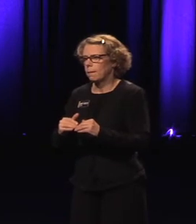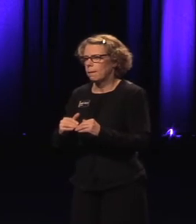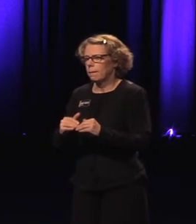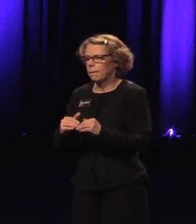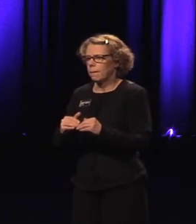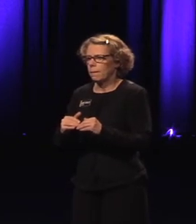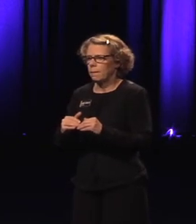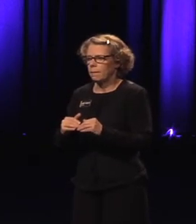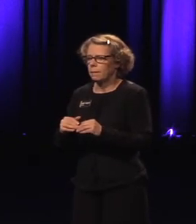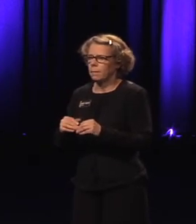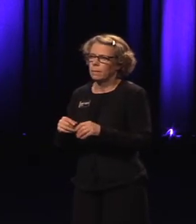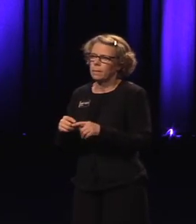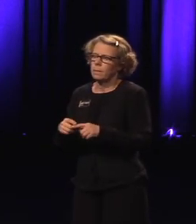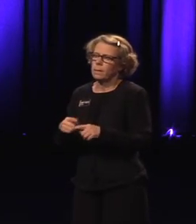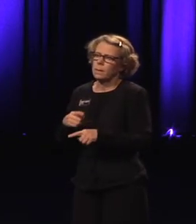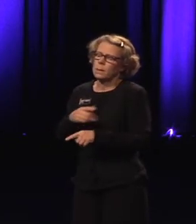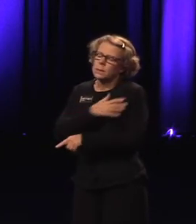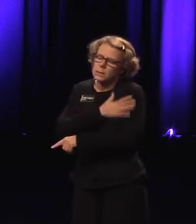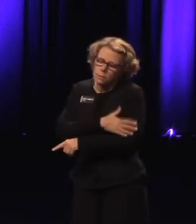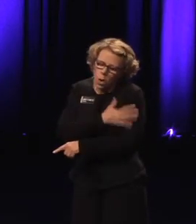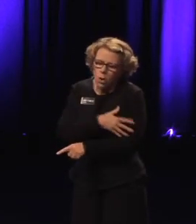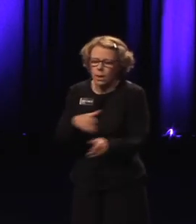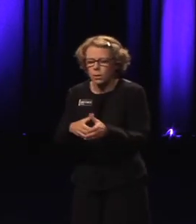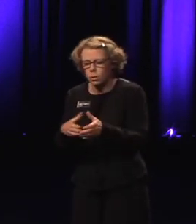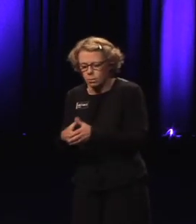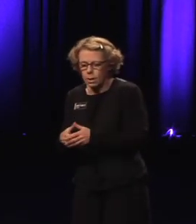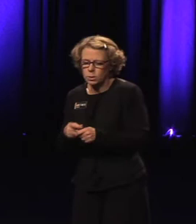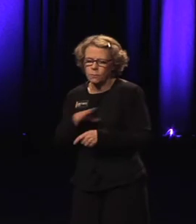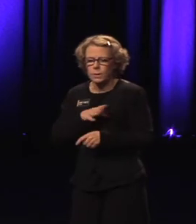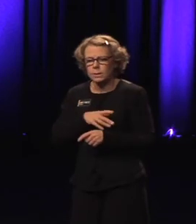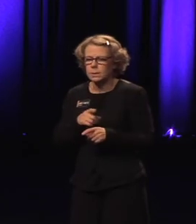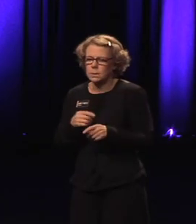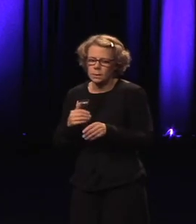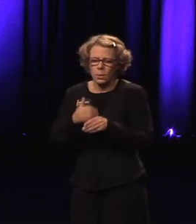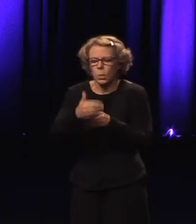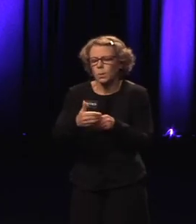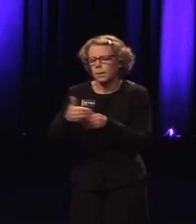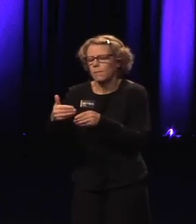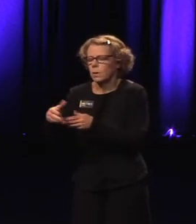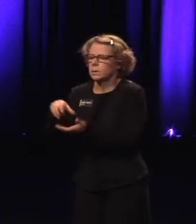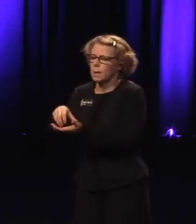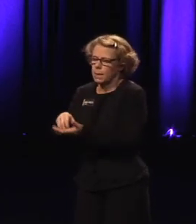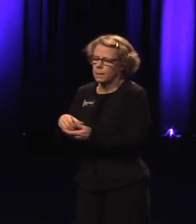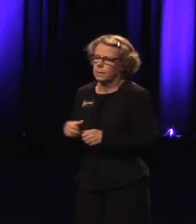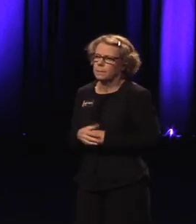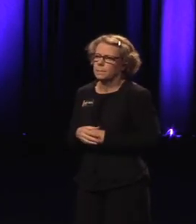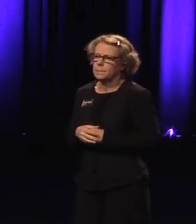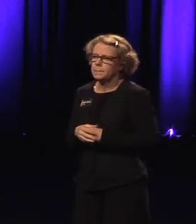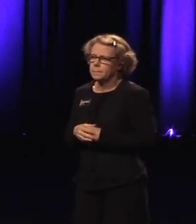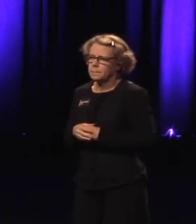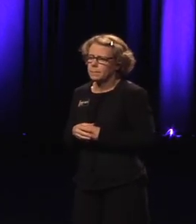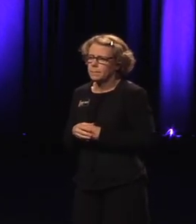vulnerable, excluded, and marginalized groups require a specific, equitable,